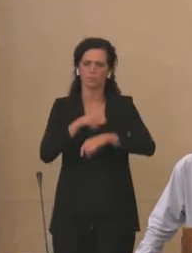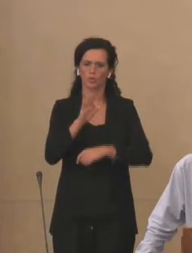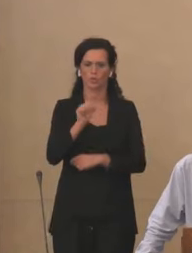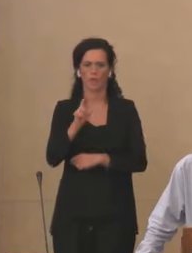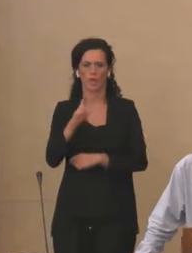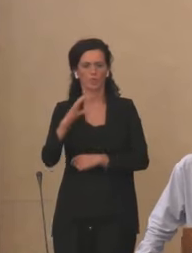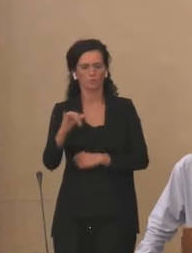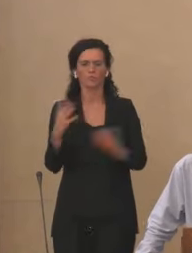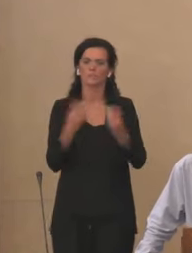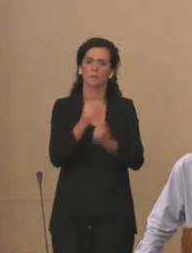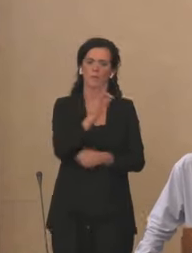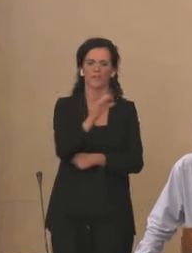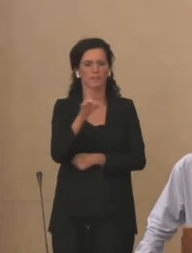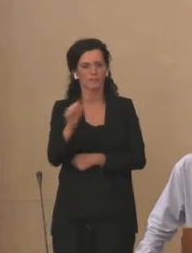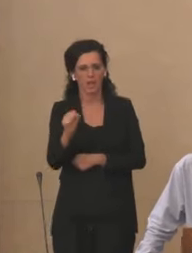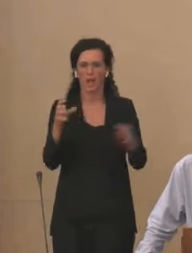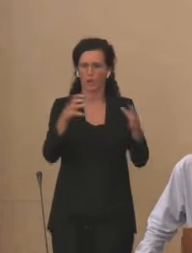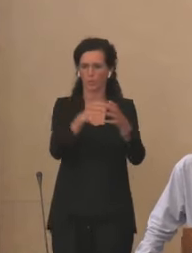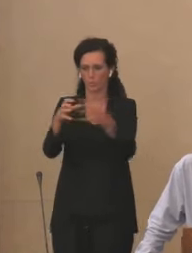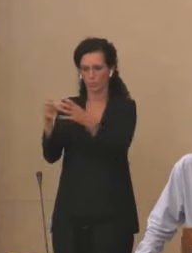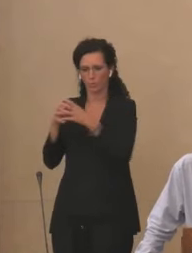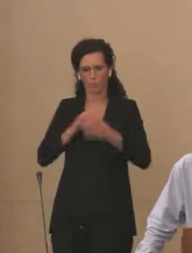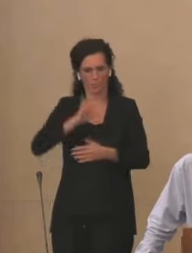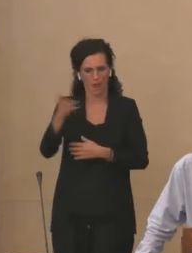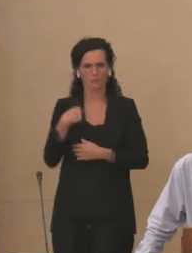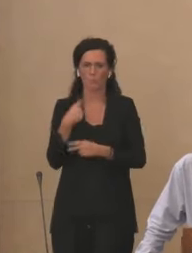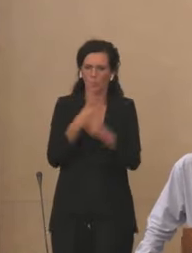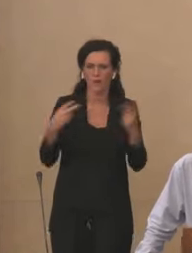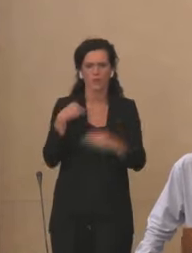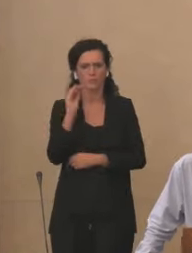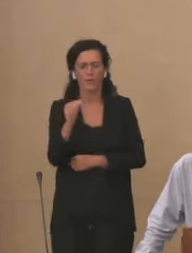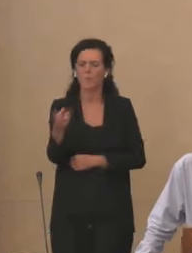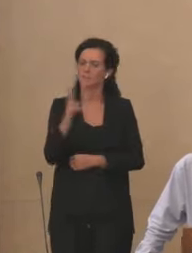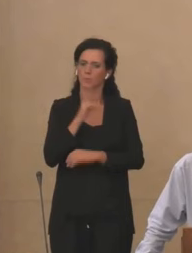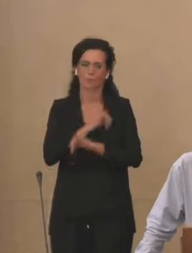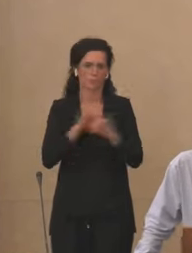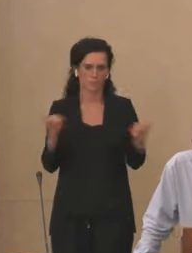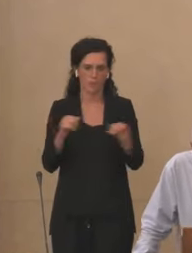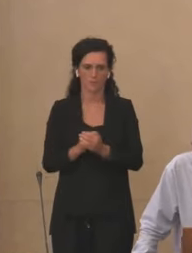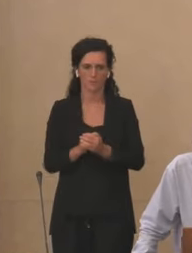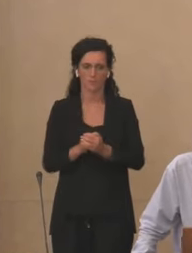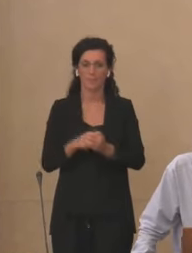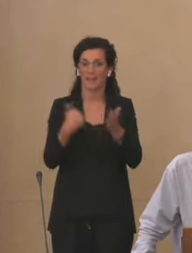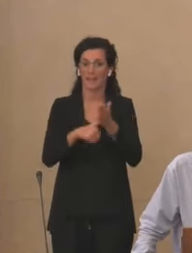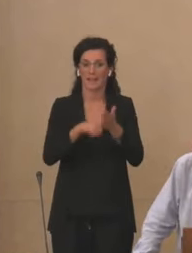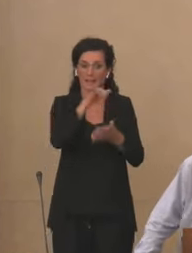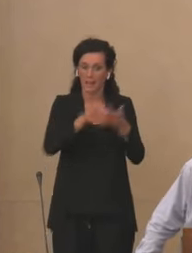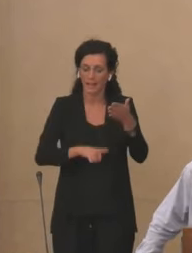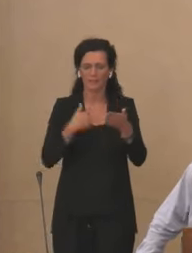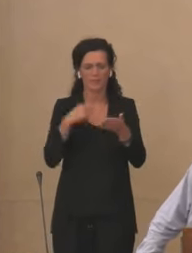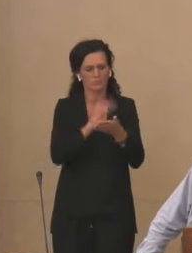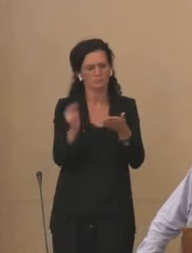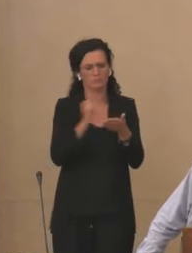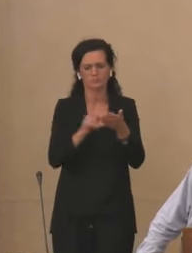had any response. Letters were extensively written. When I began working in my rural community in